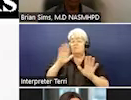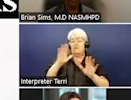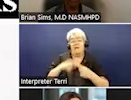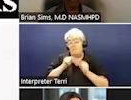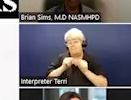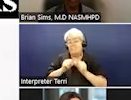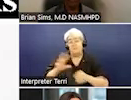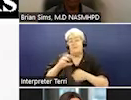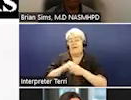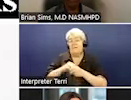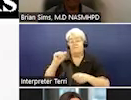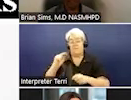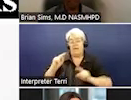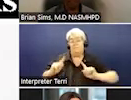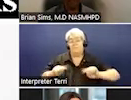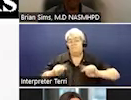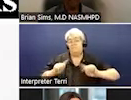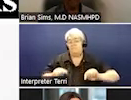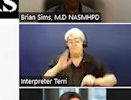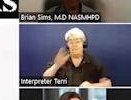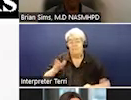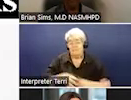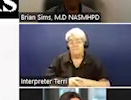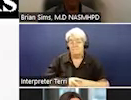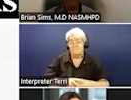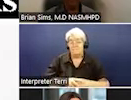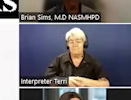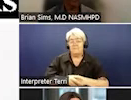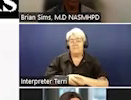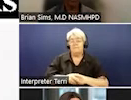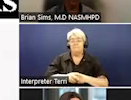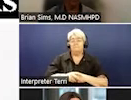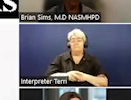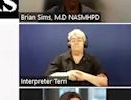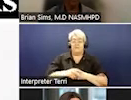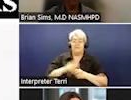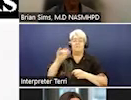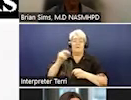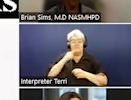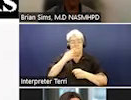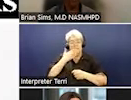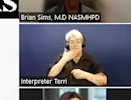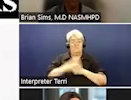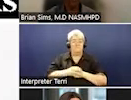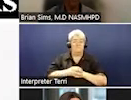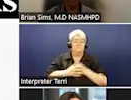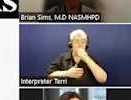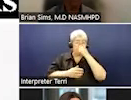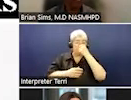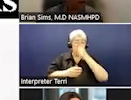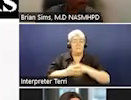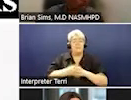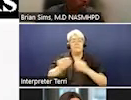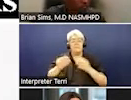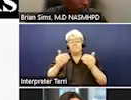an active JAM participant as we go forward. Well, thank you so much, sir. And we'll move now